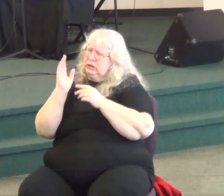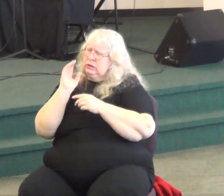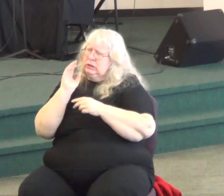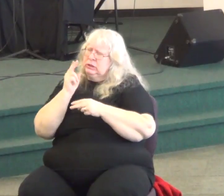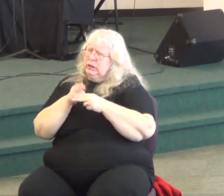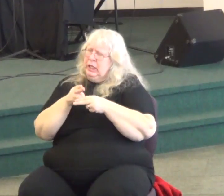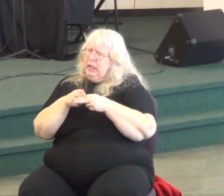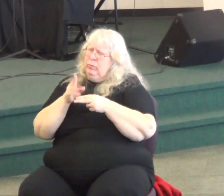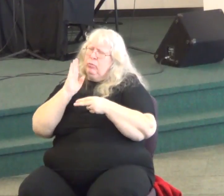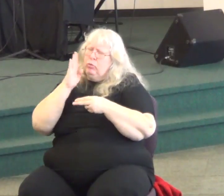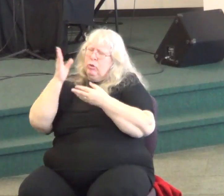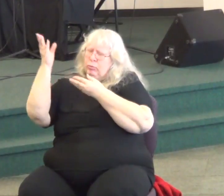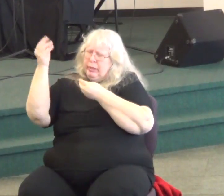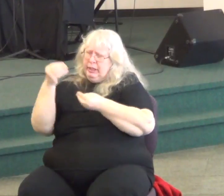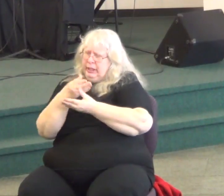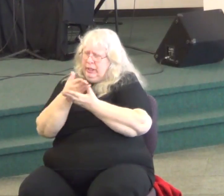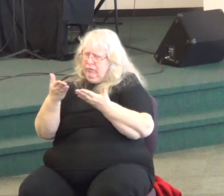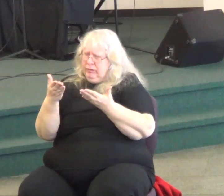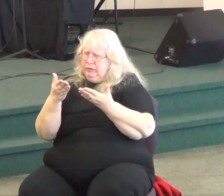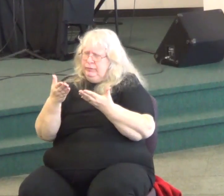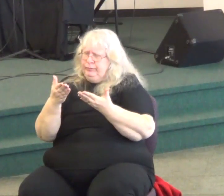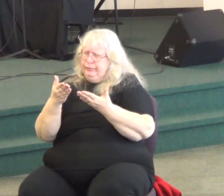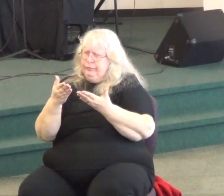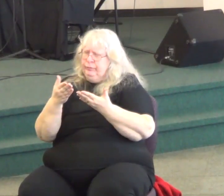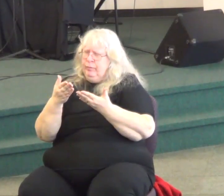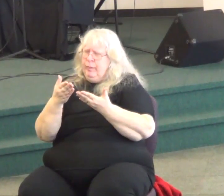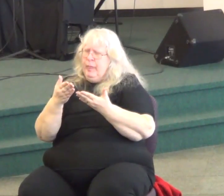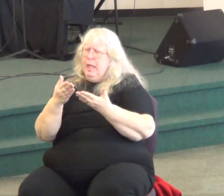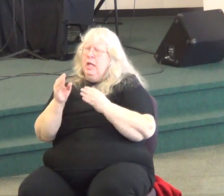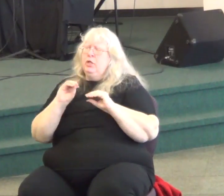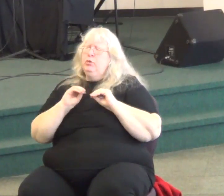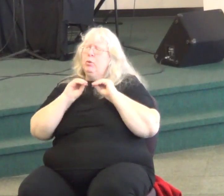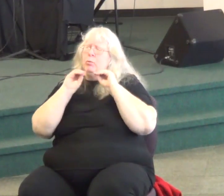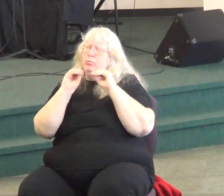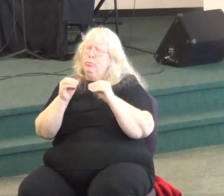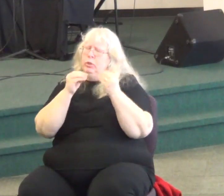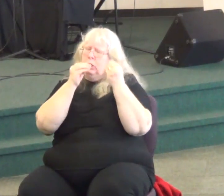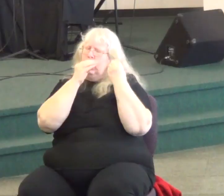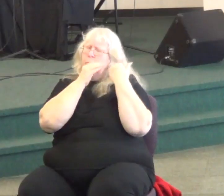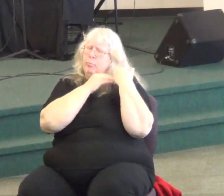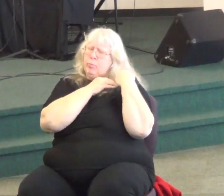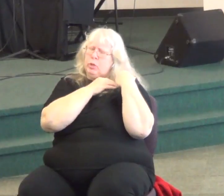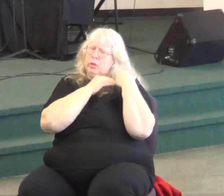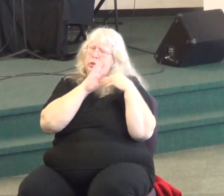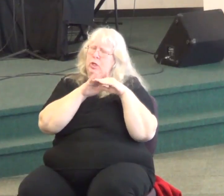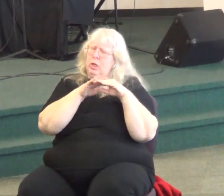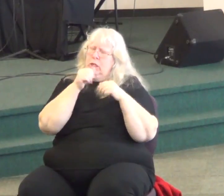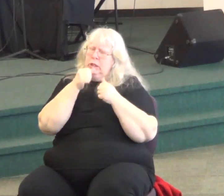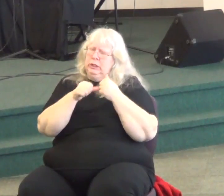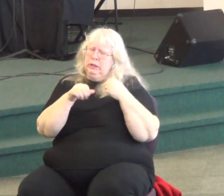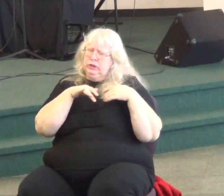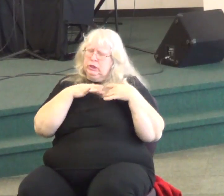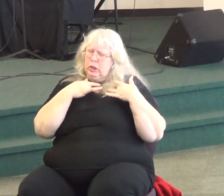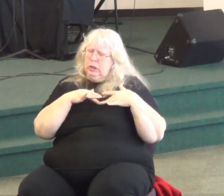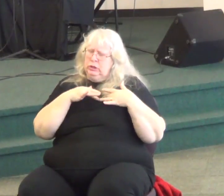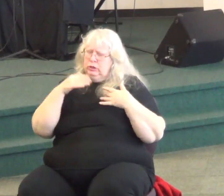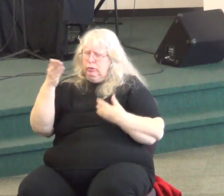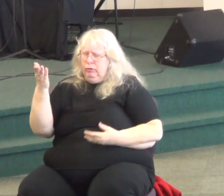that you would lay a burden on every person's heart in here to invite somebody that doesn't